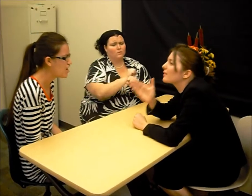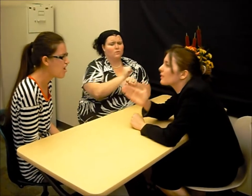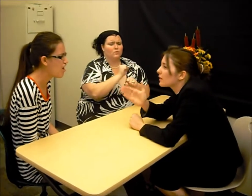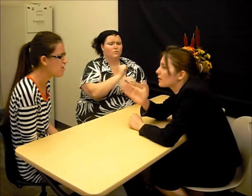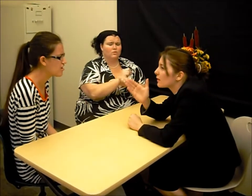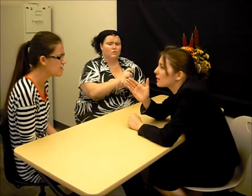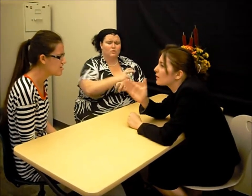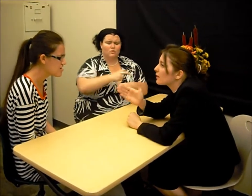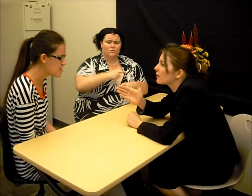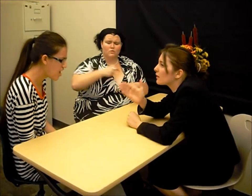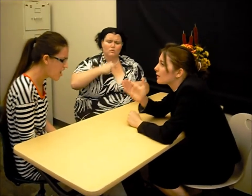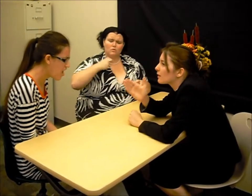Thank you.